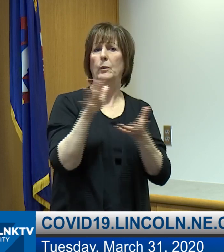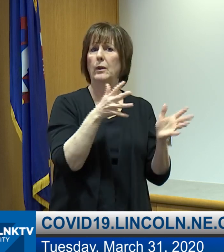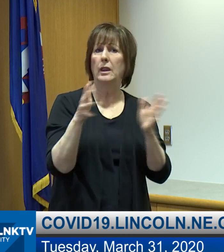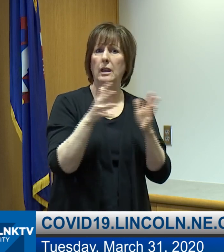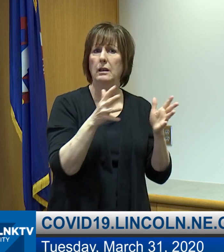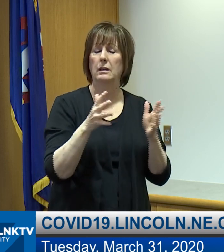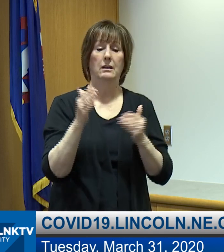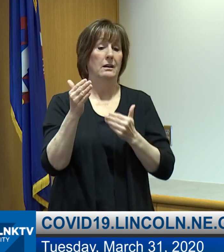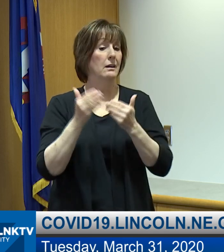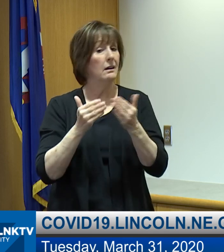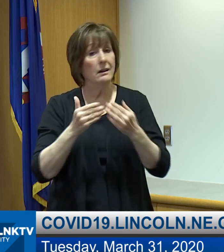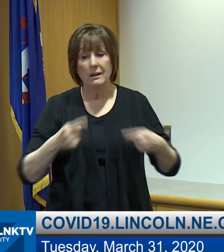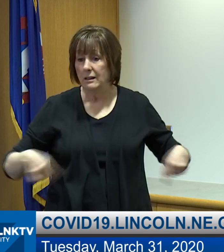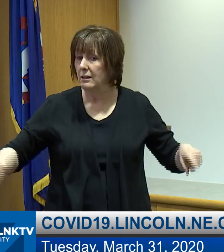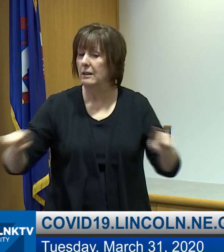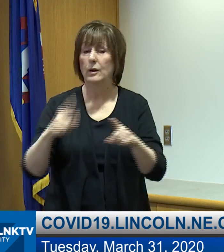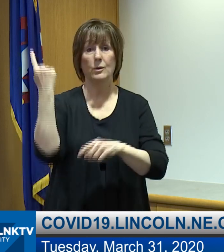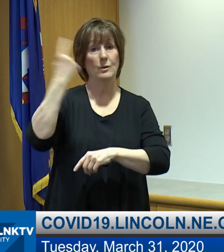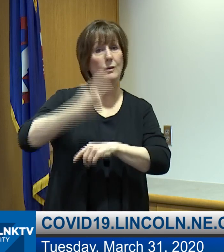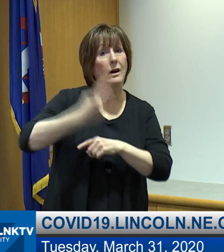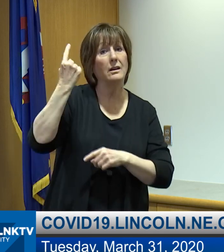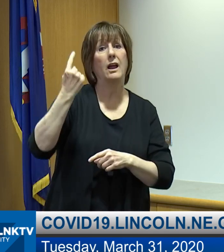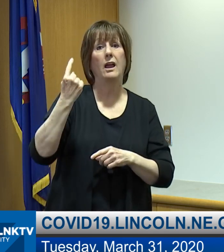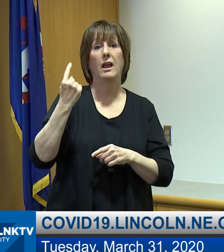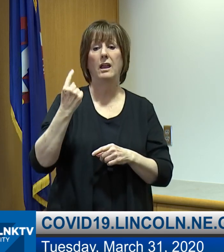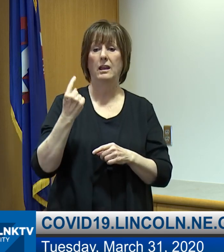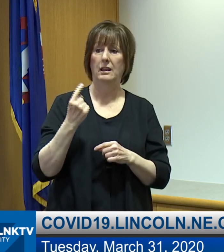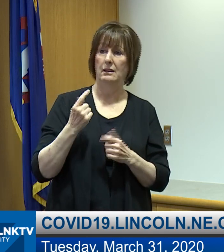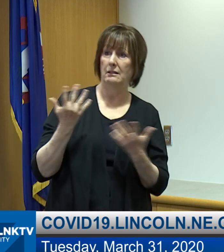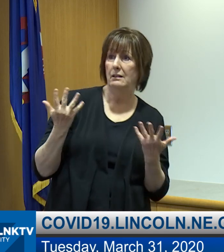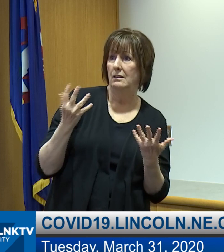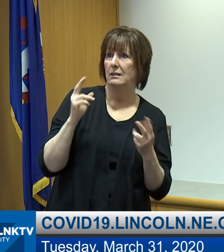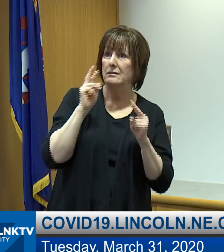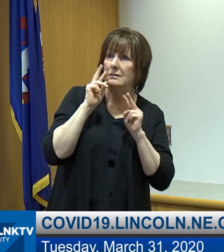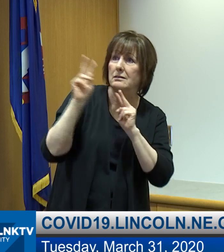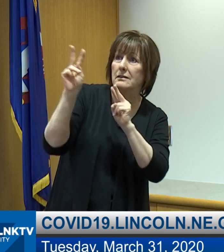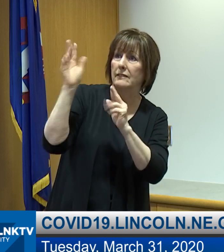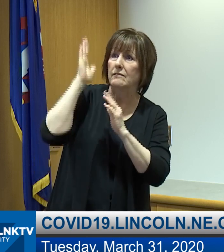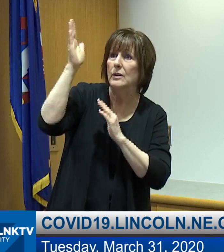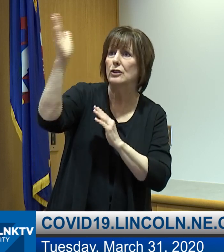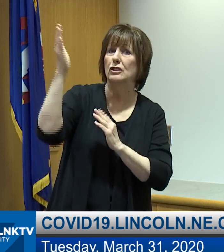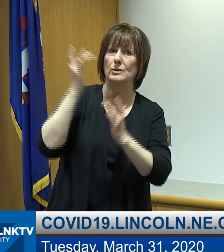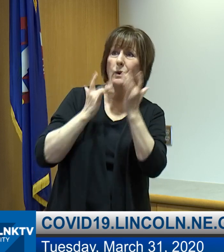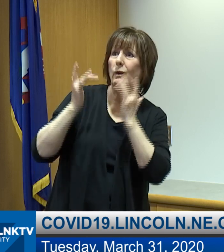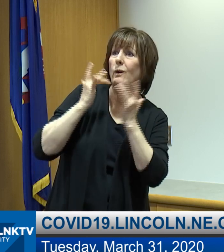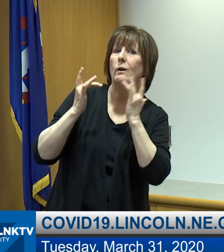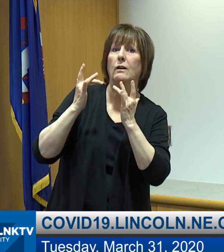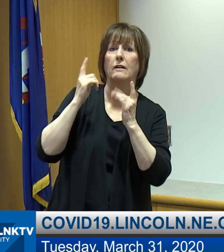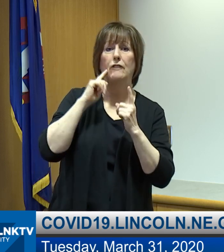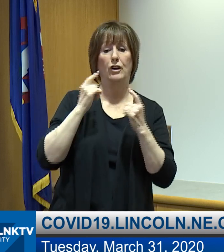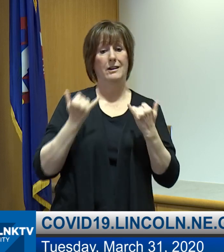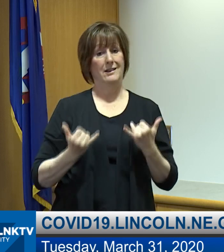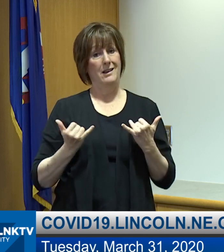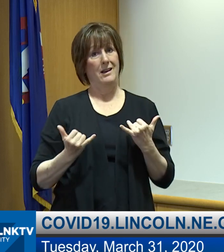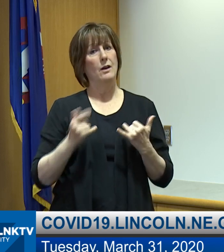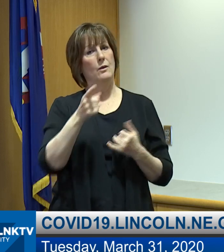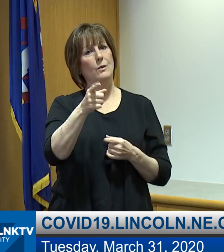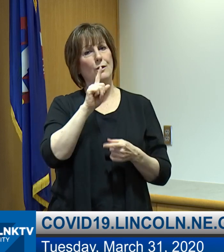And although each of us one day runs short on the future, for all, there's the present we stand